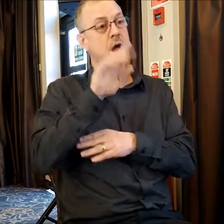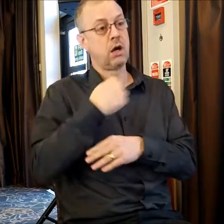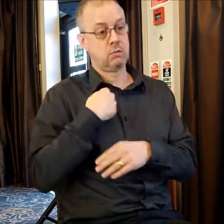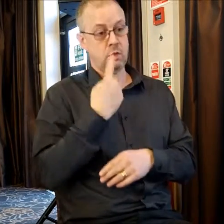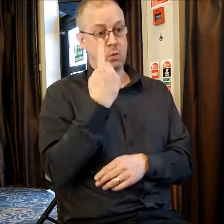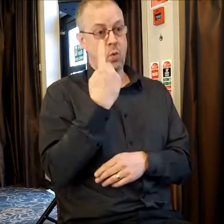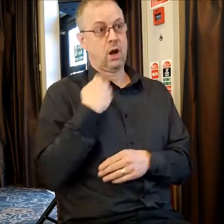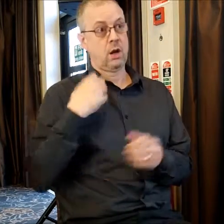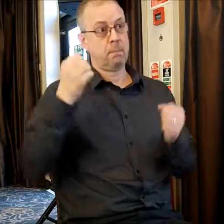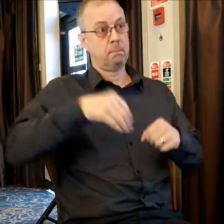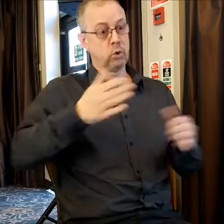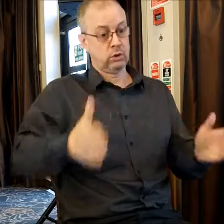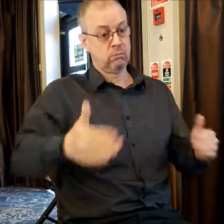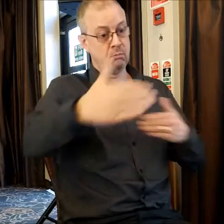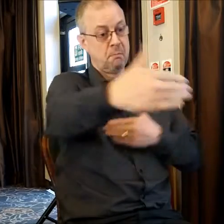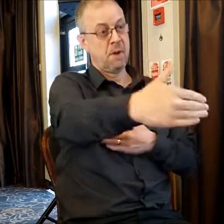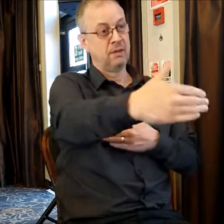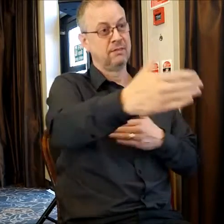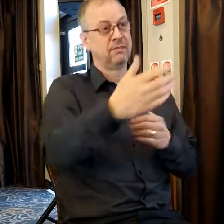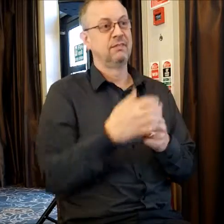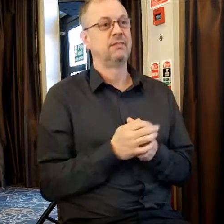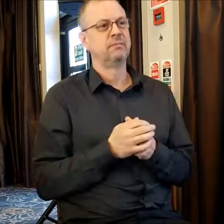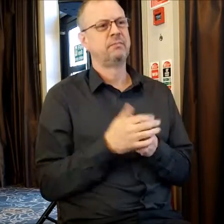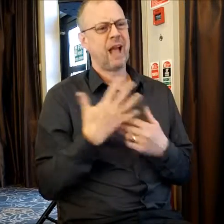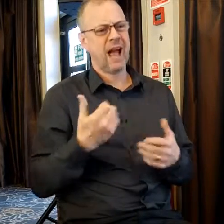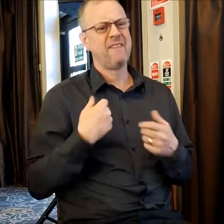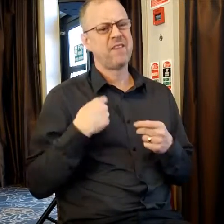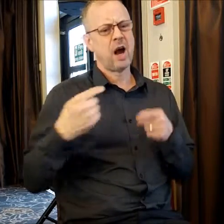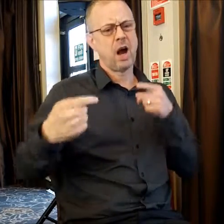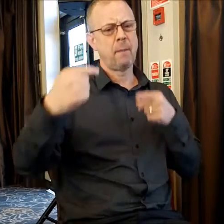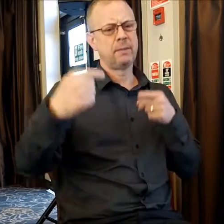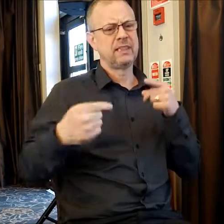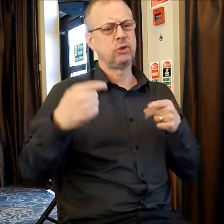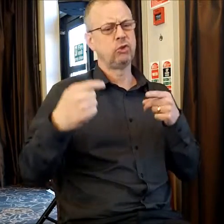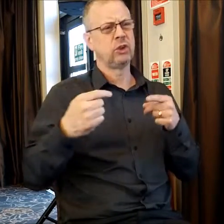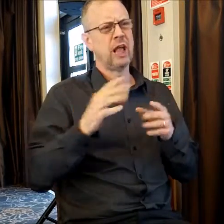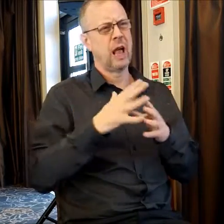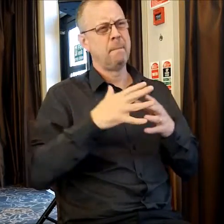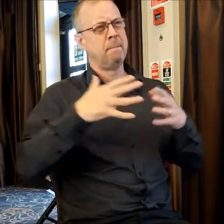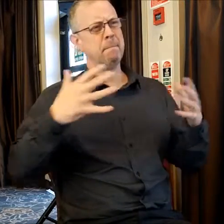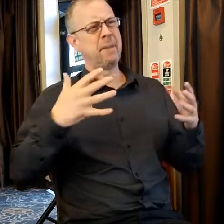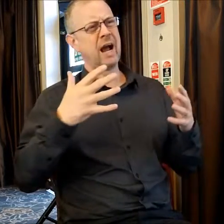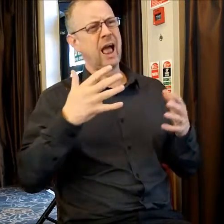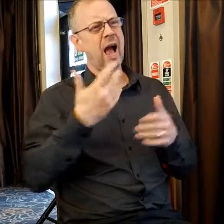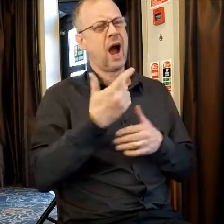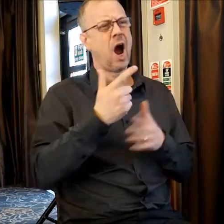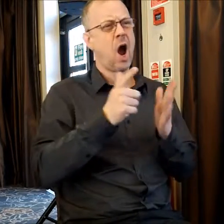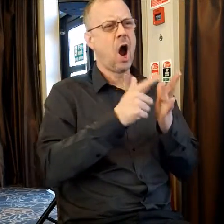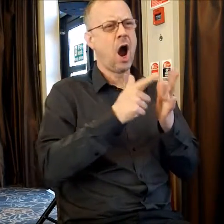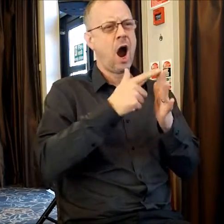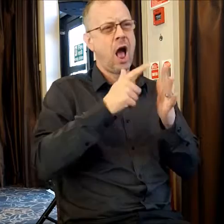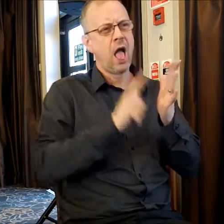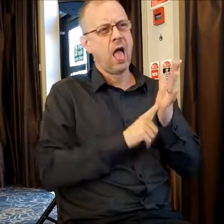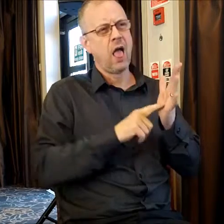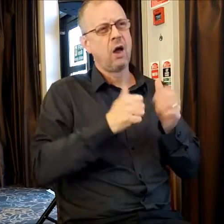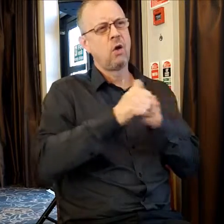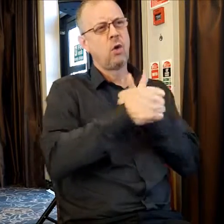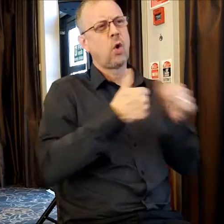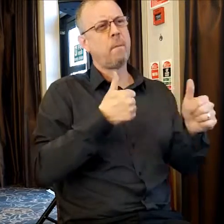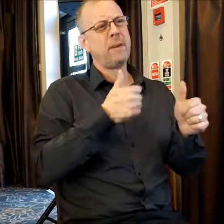or Total or the big major international oil companies, and they're all using the drums still.